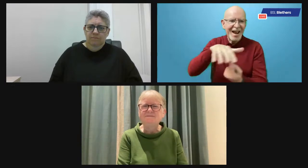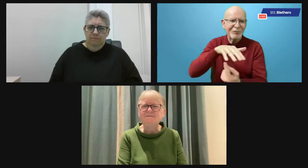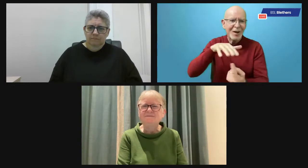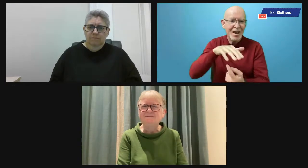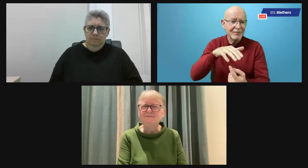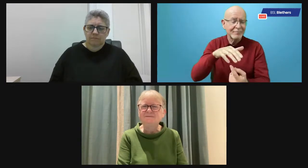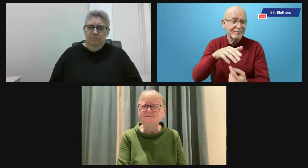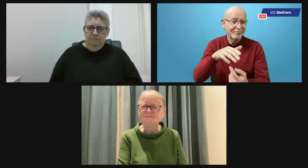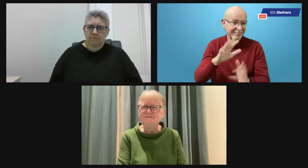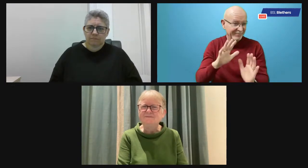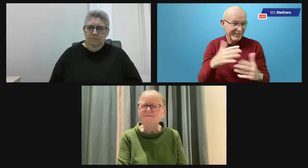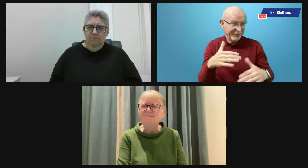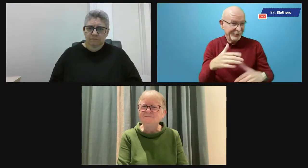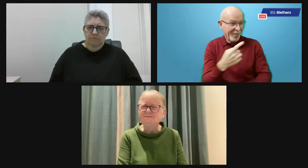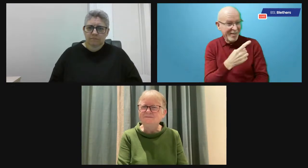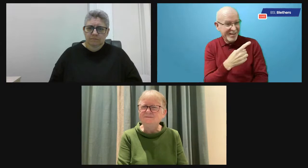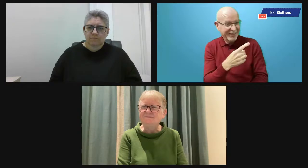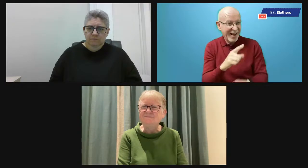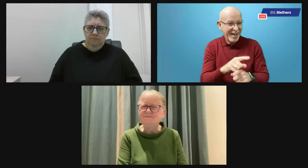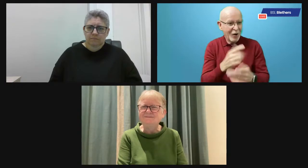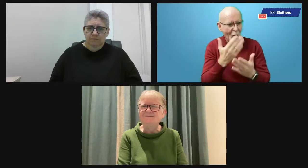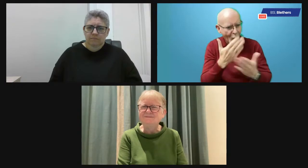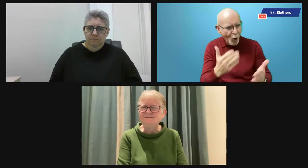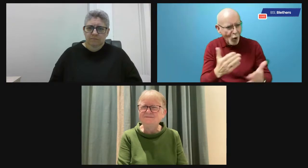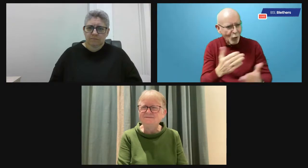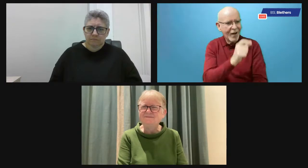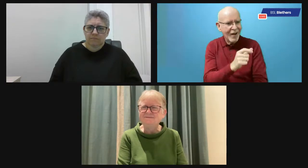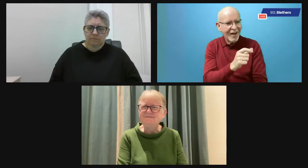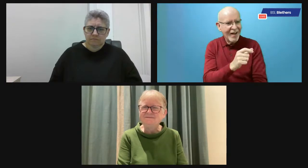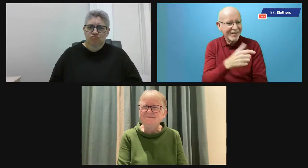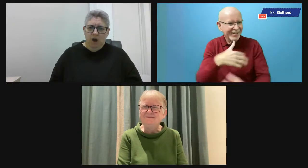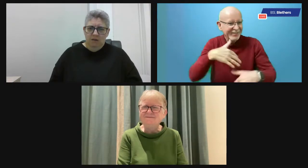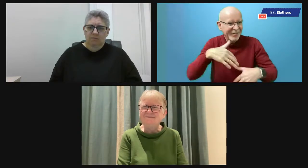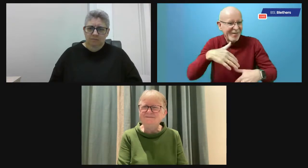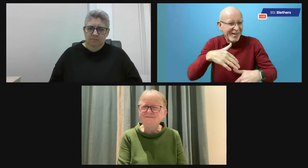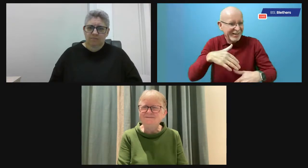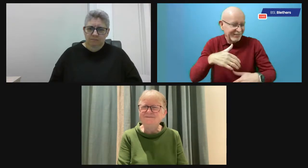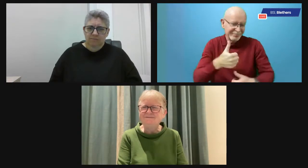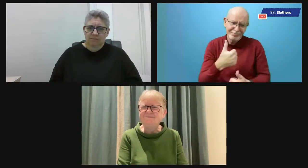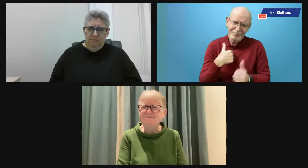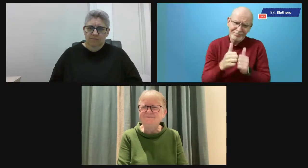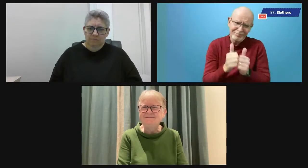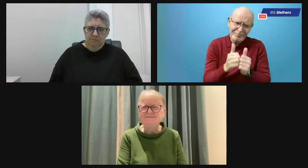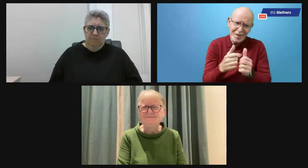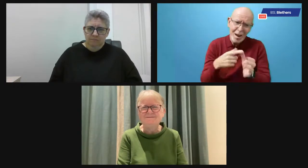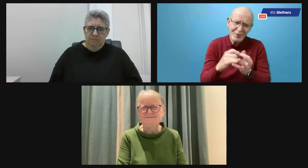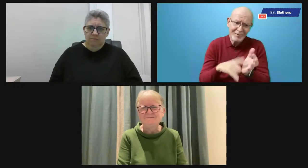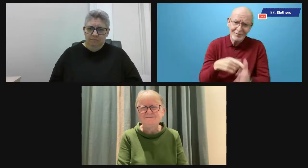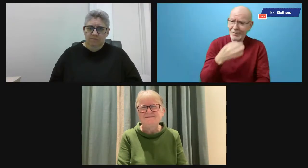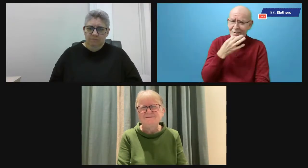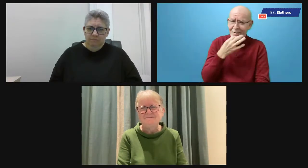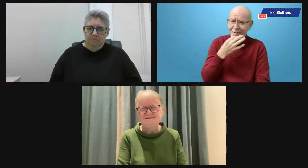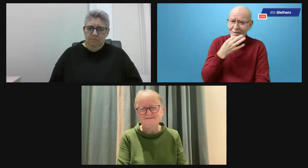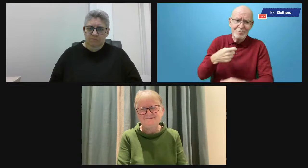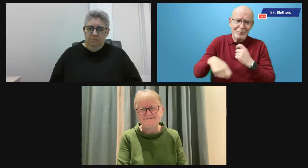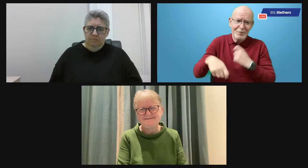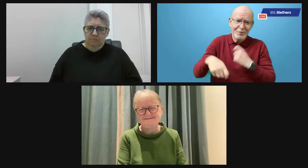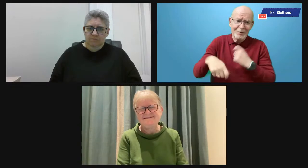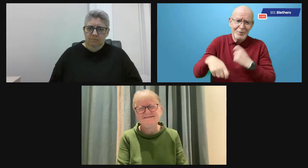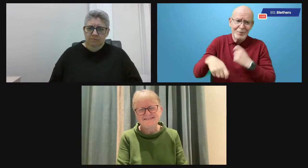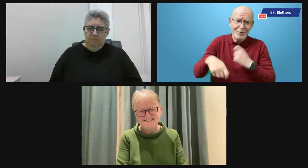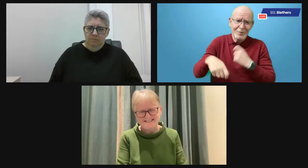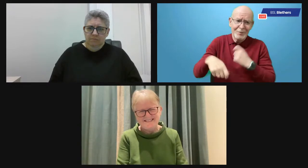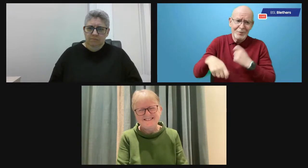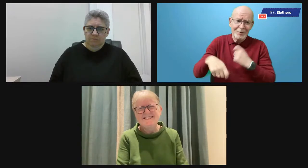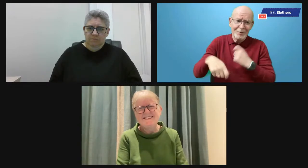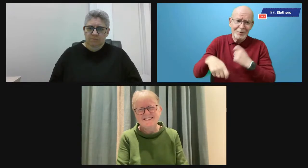well, in the past we have people who are actually very skilled in that area, and I